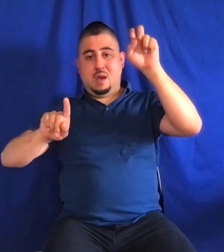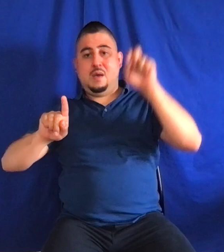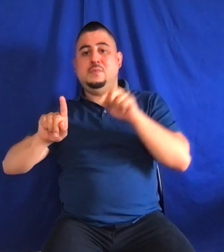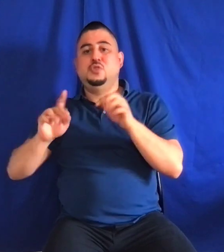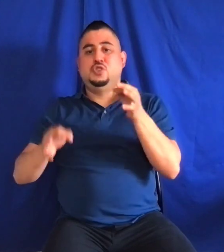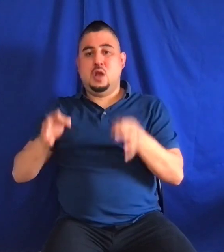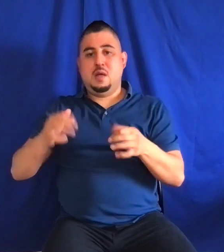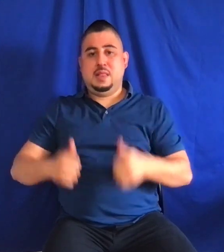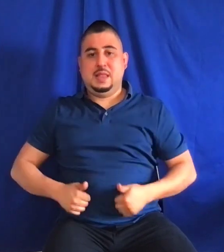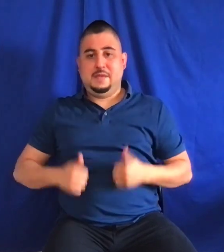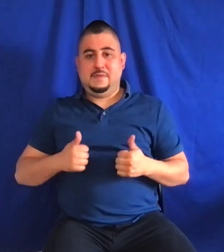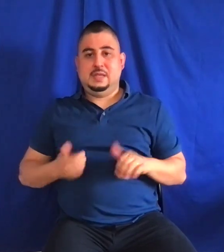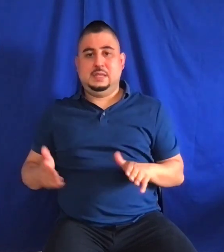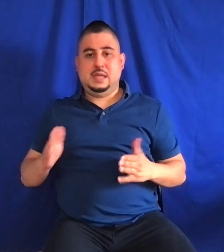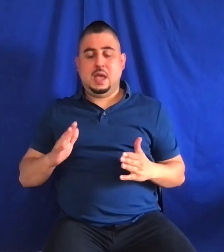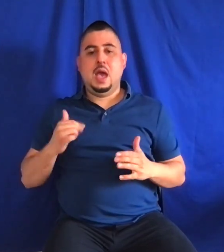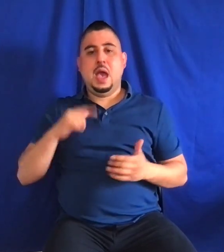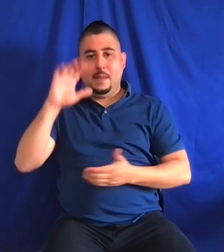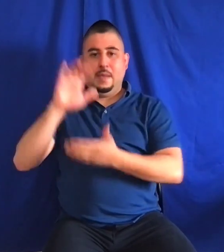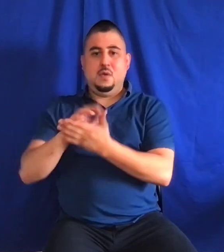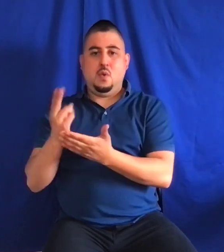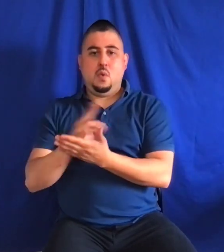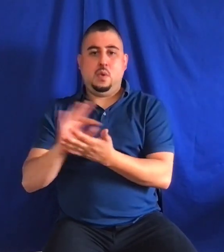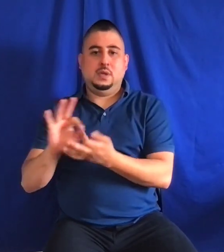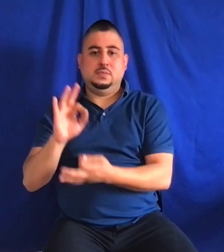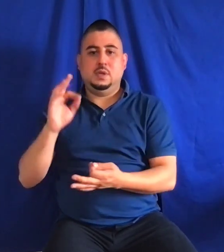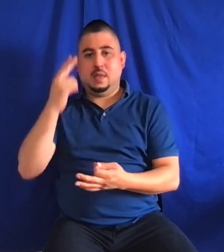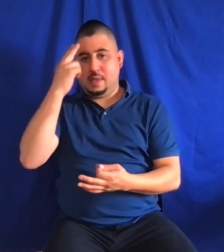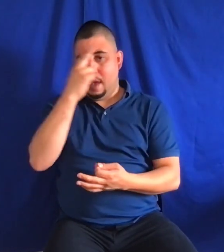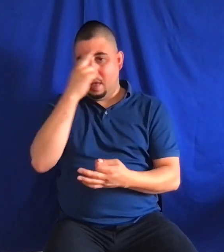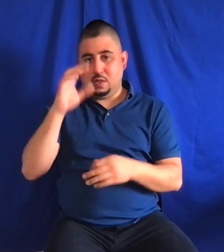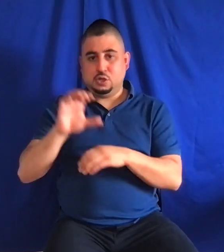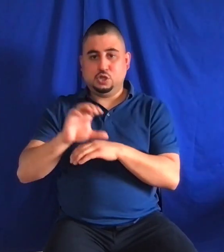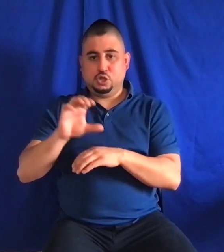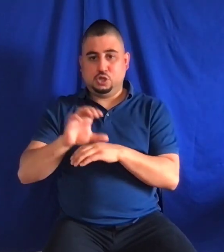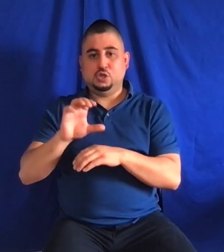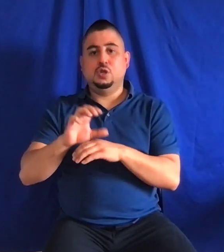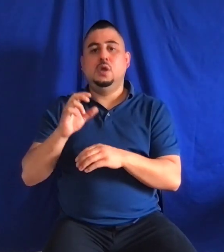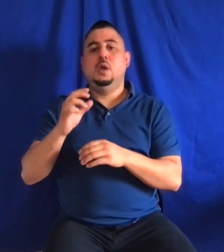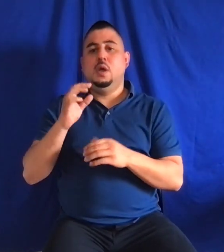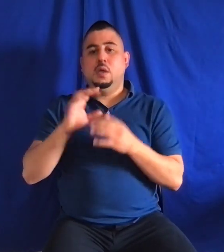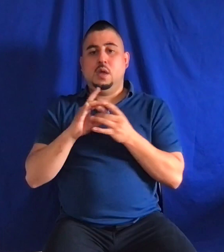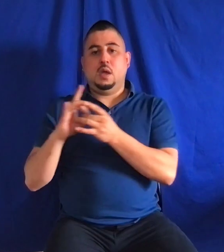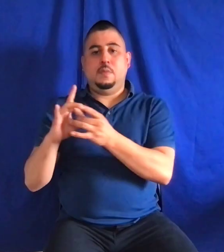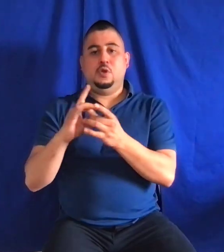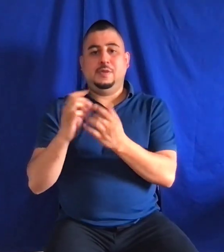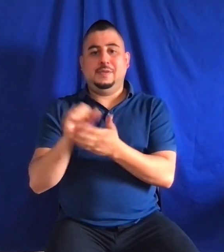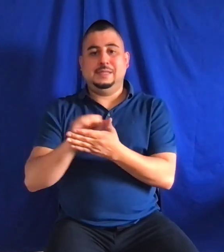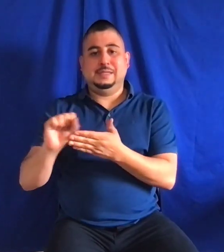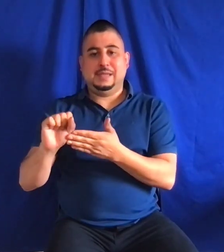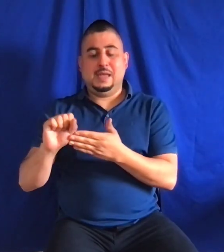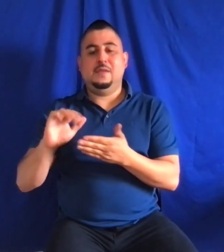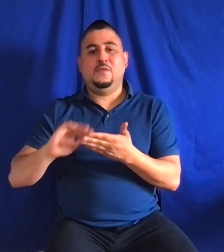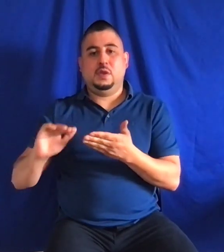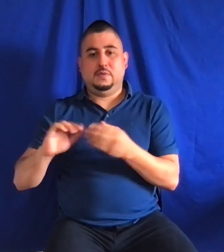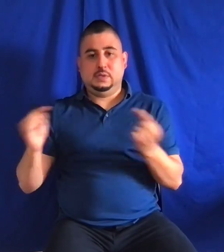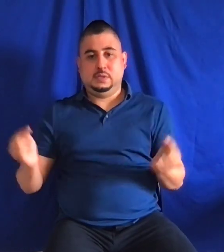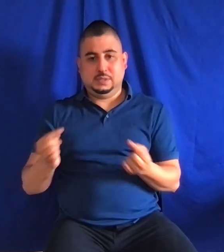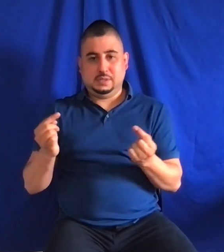I believe in the Holy Spirit, the Holy Catholic Church, the communion of saints, the forgiveness of sins, the resurrection of the